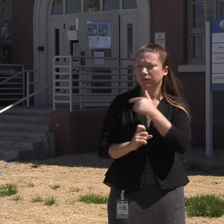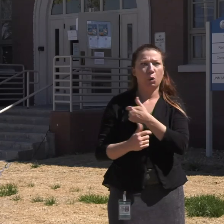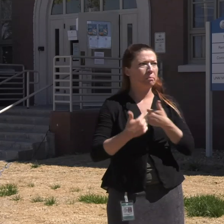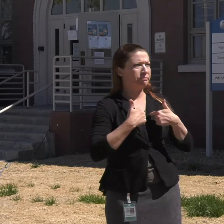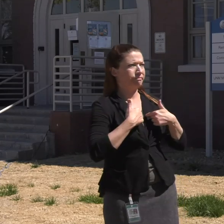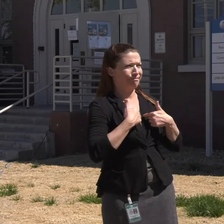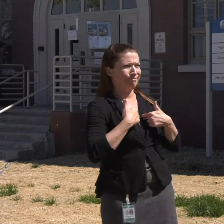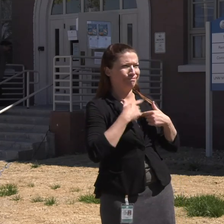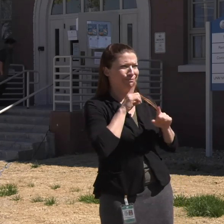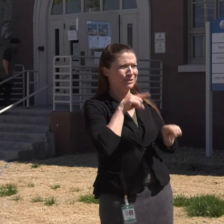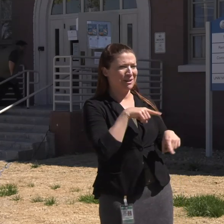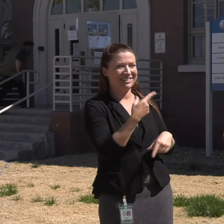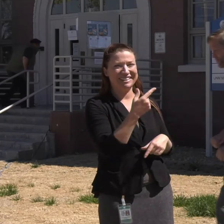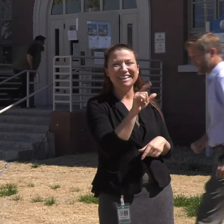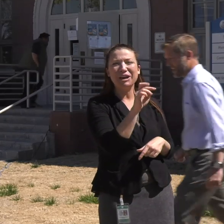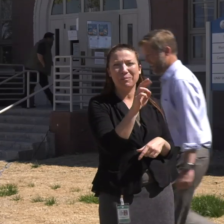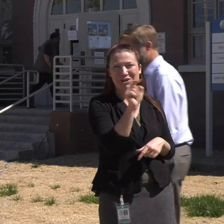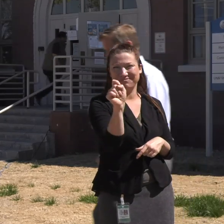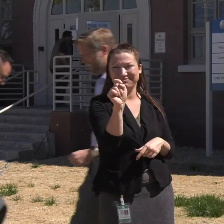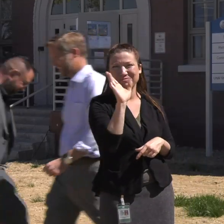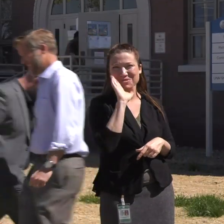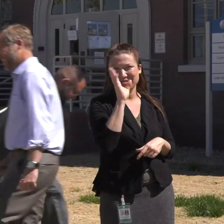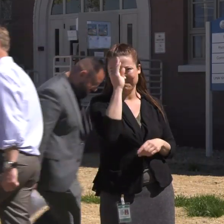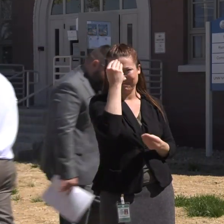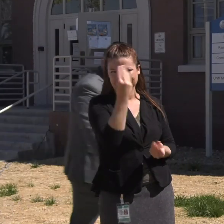Okay, Gilbert will take that one. Yeah.